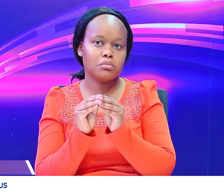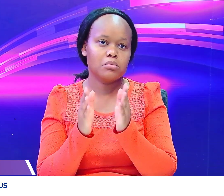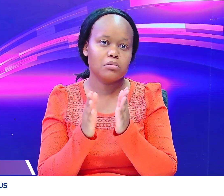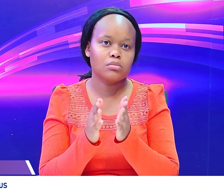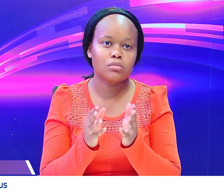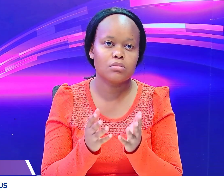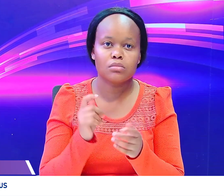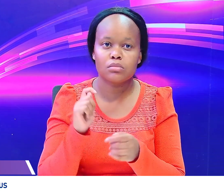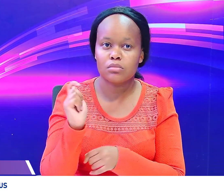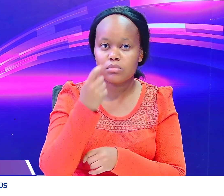development initiatives.